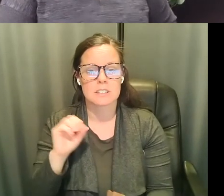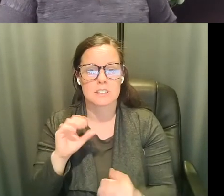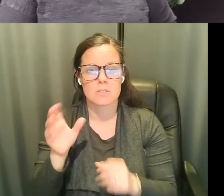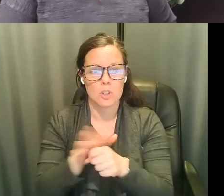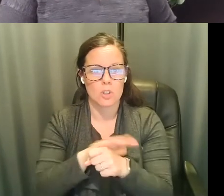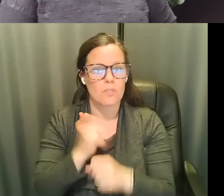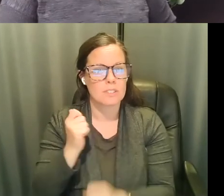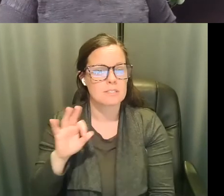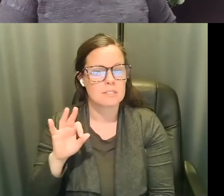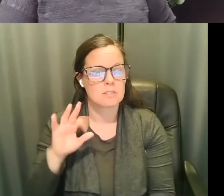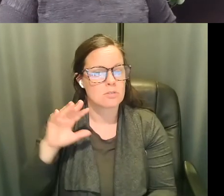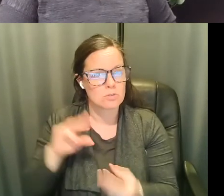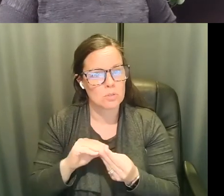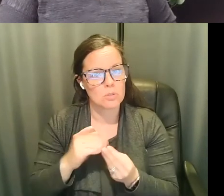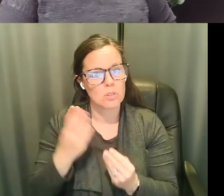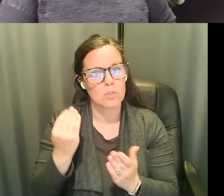our total to